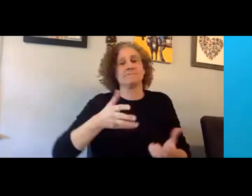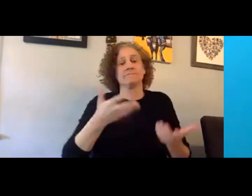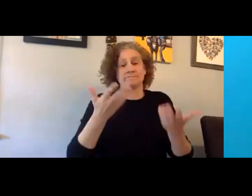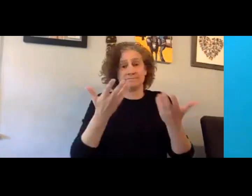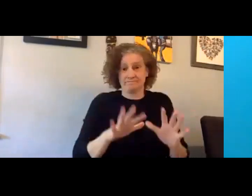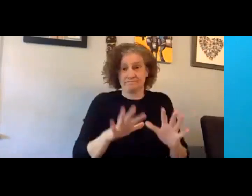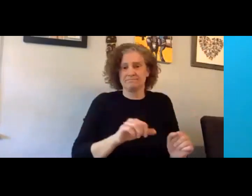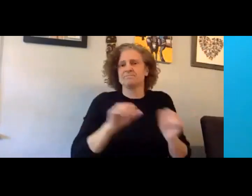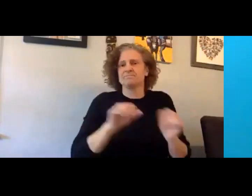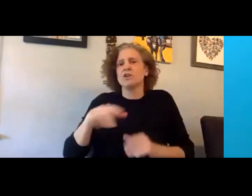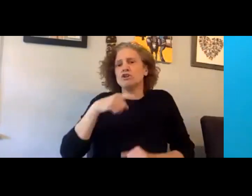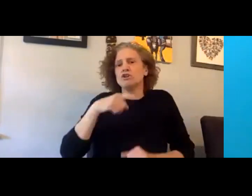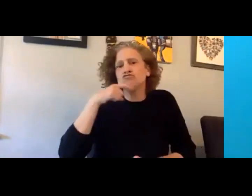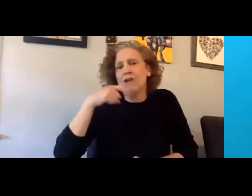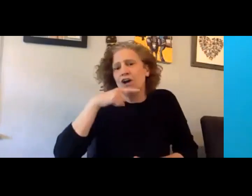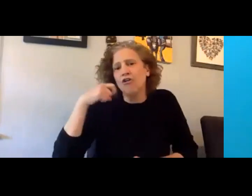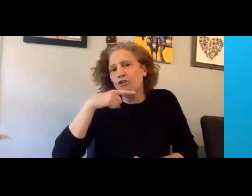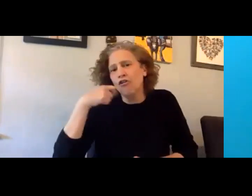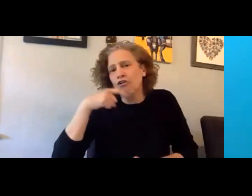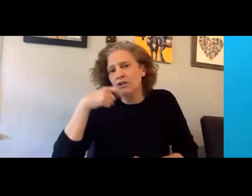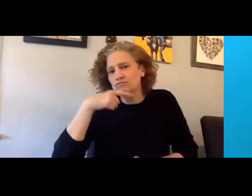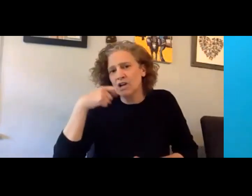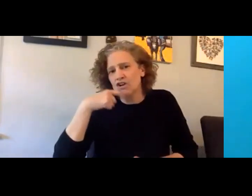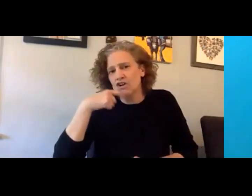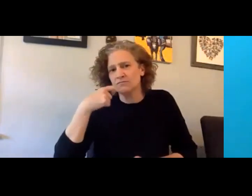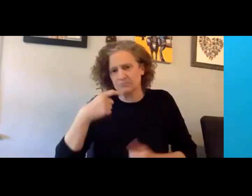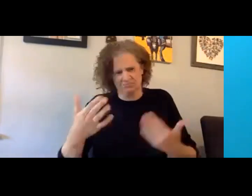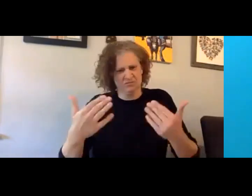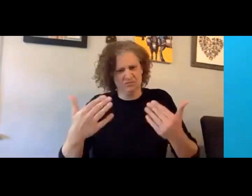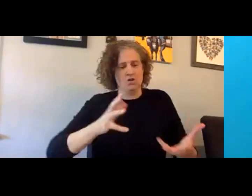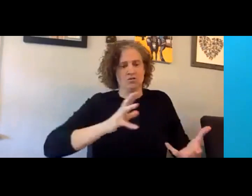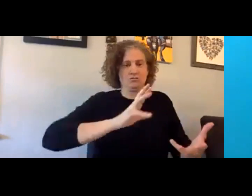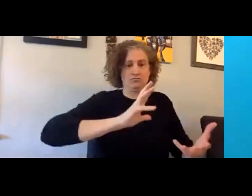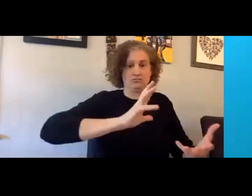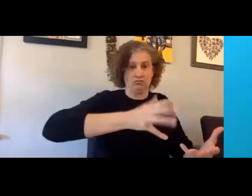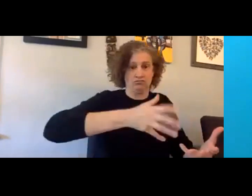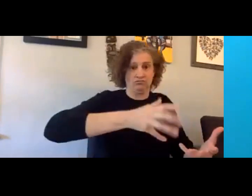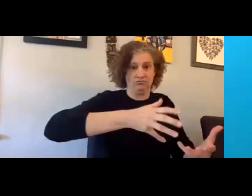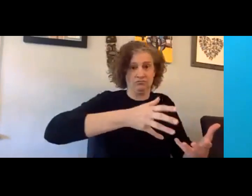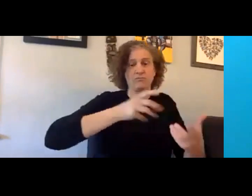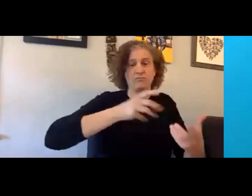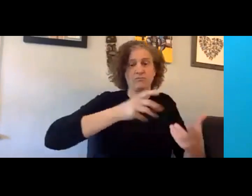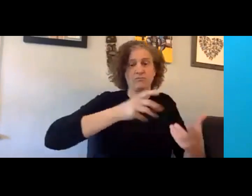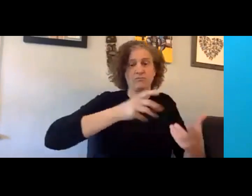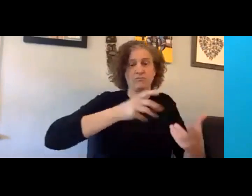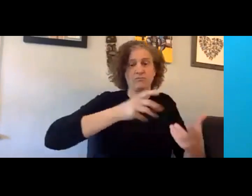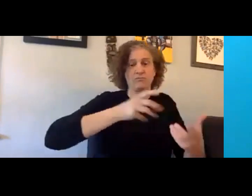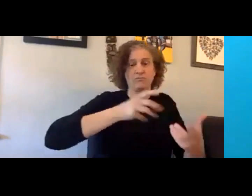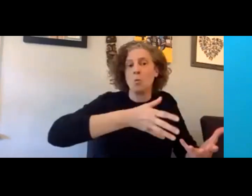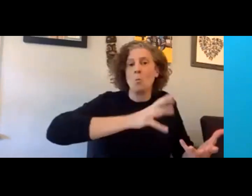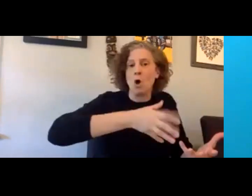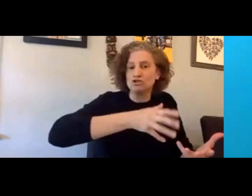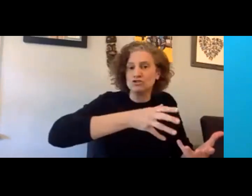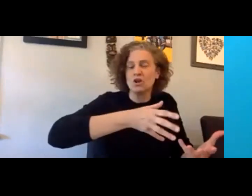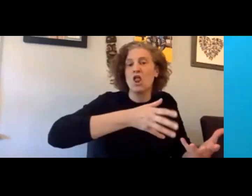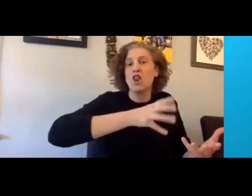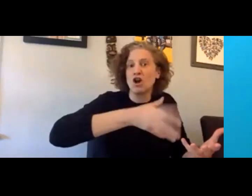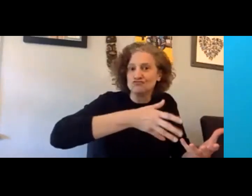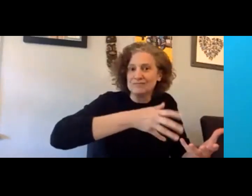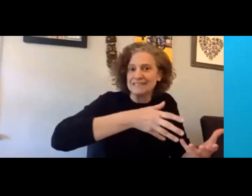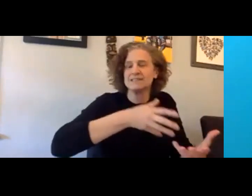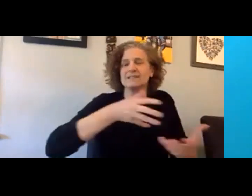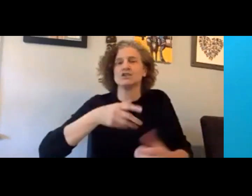in my family. So laundry. And when we're done with that, we put that in the dryer. So washer